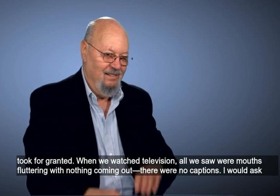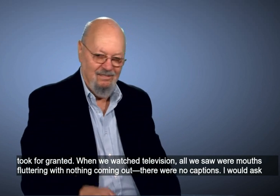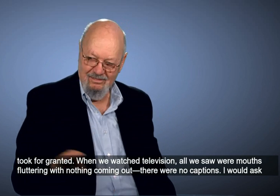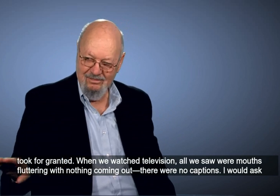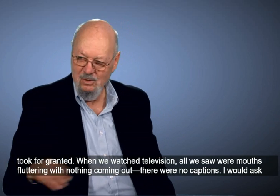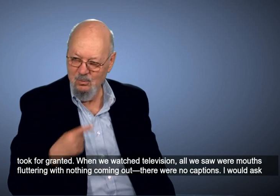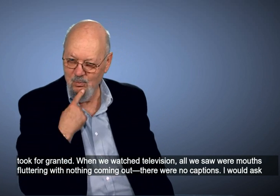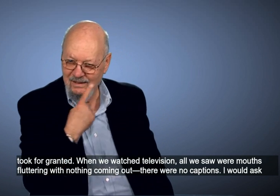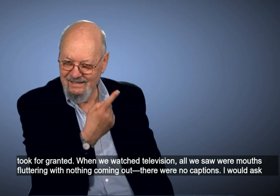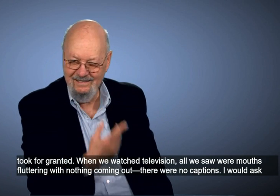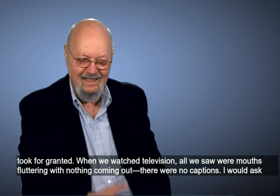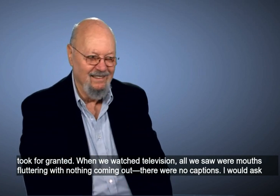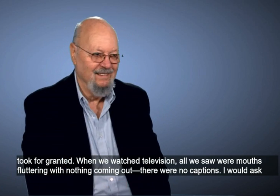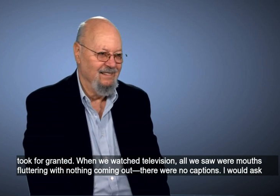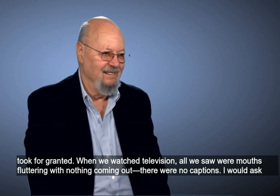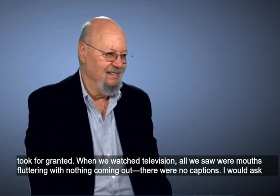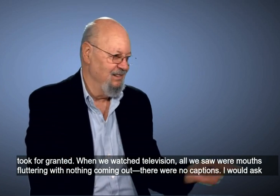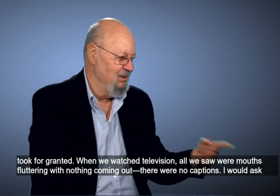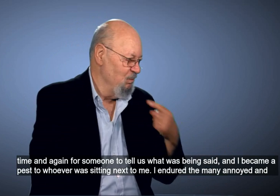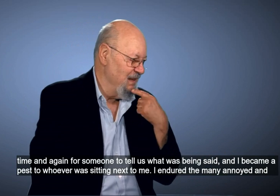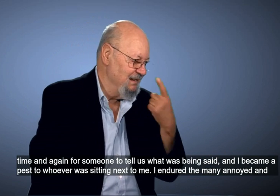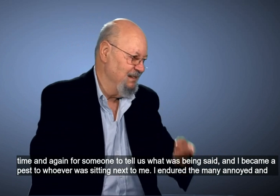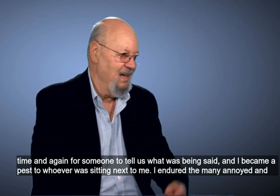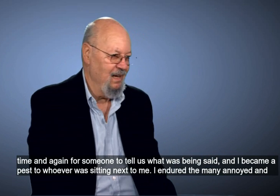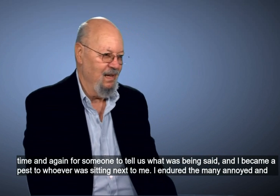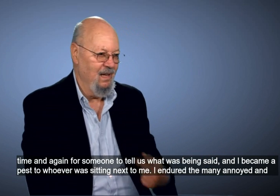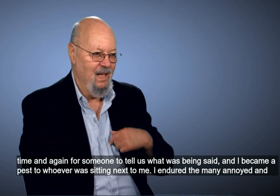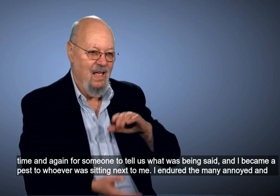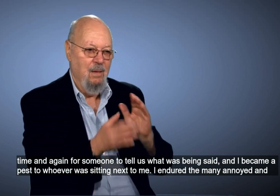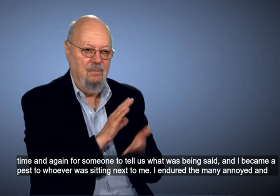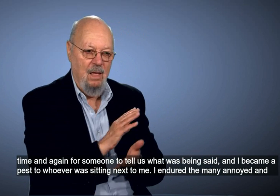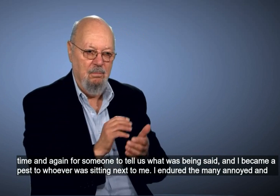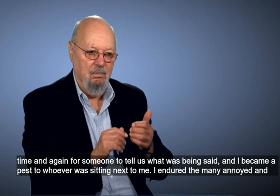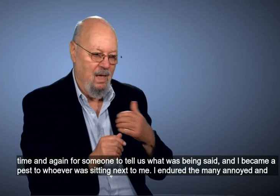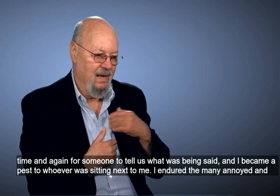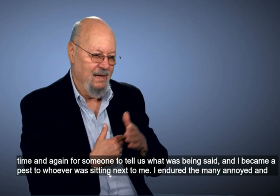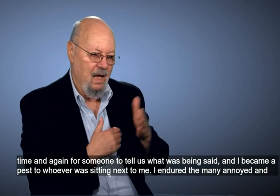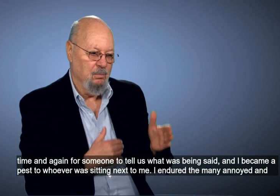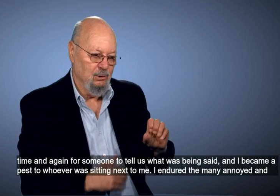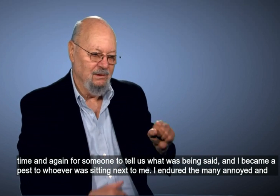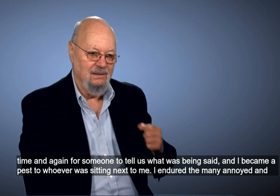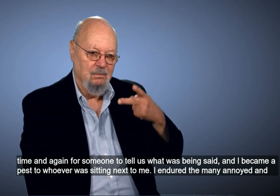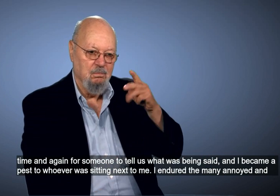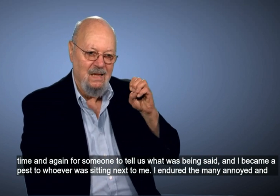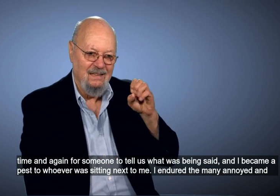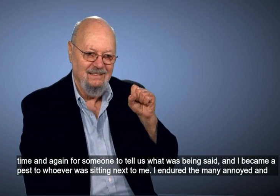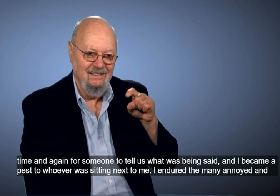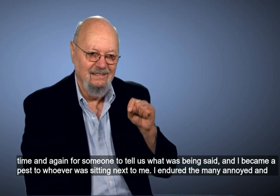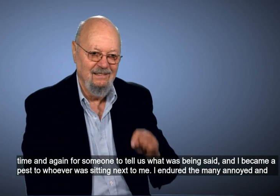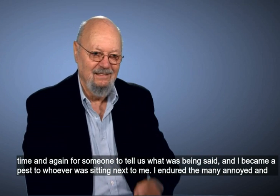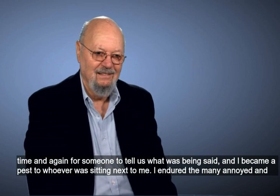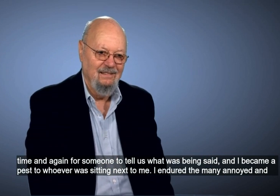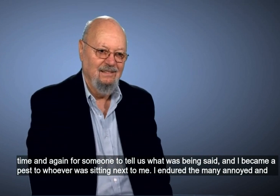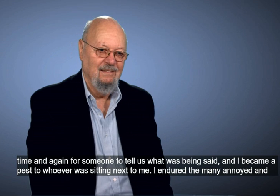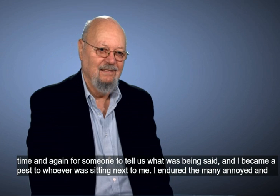captions. I would ask time and again for someone to tell us what was being said, and I became